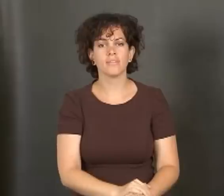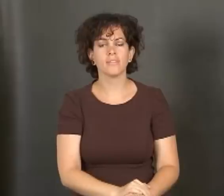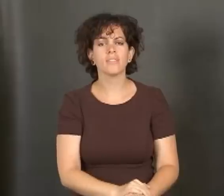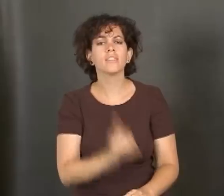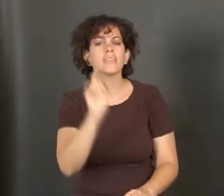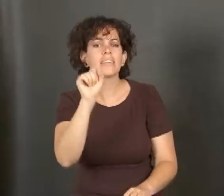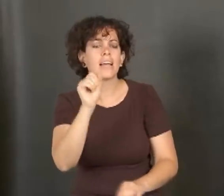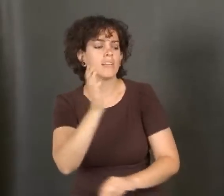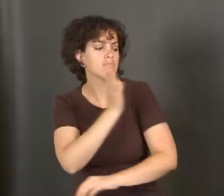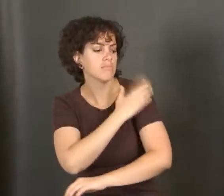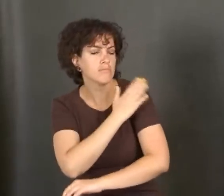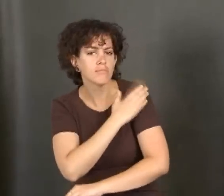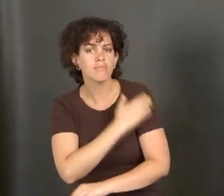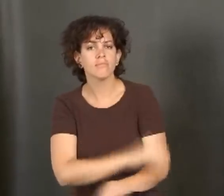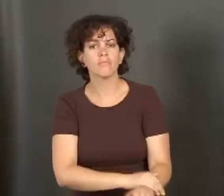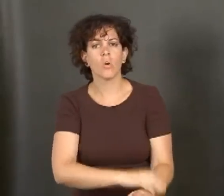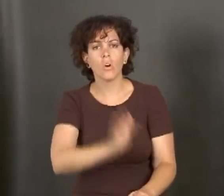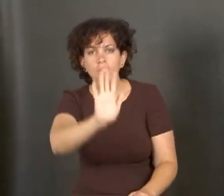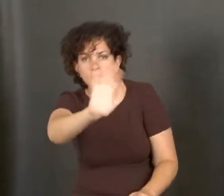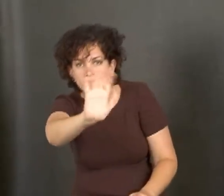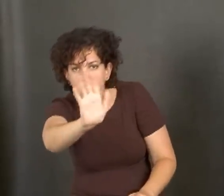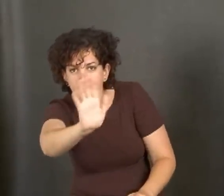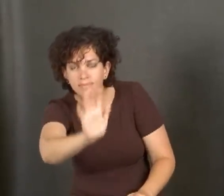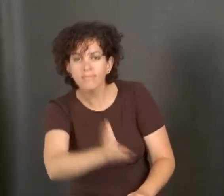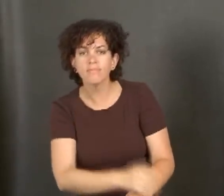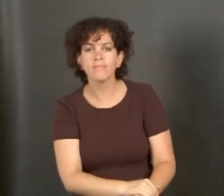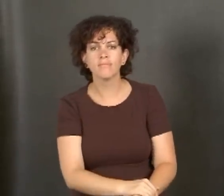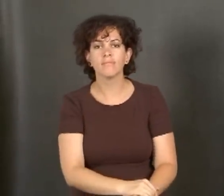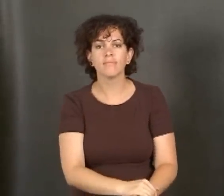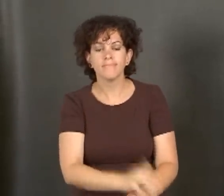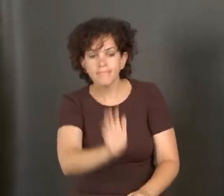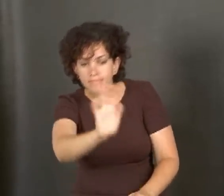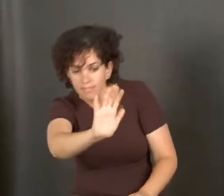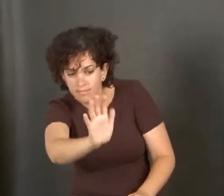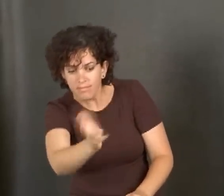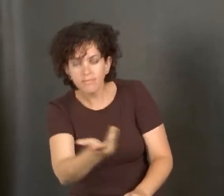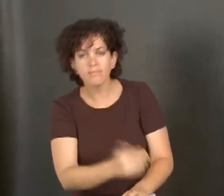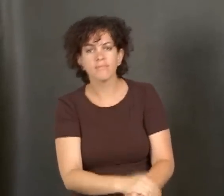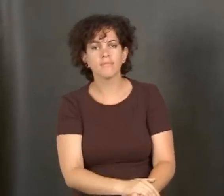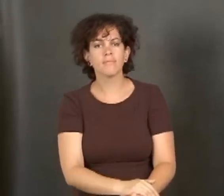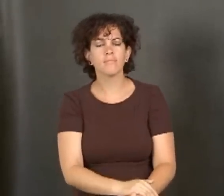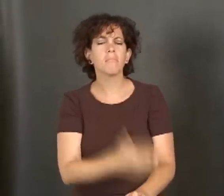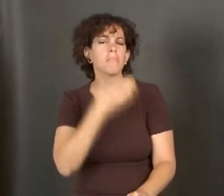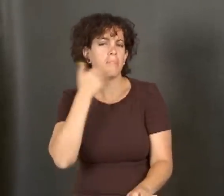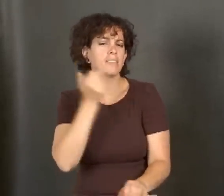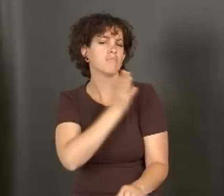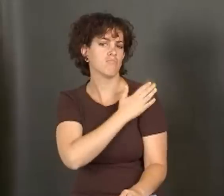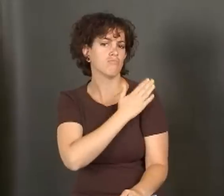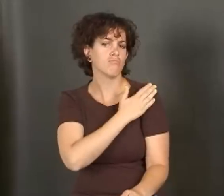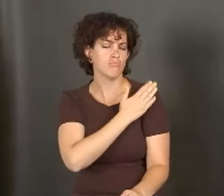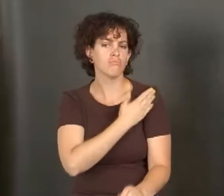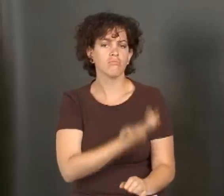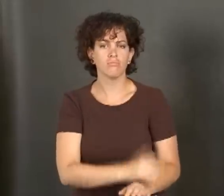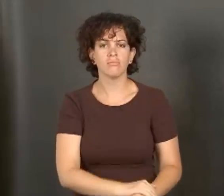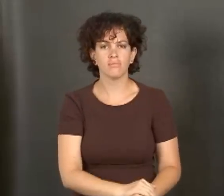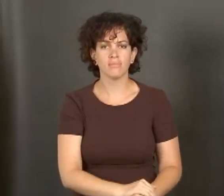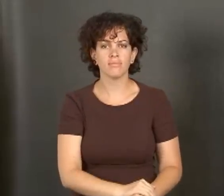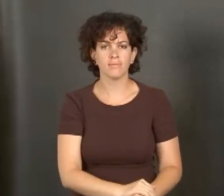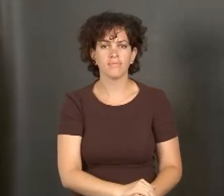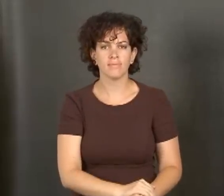something. It's okay to tap a person on the shoulder or give them a gentle wave. But I would say the best way